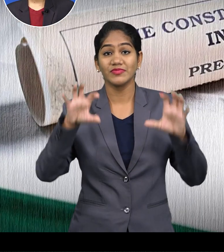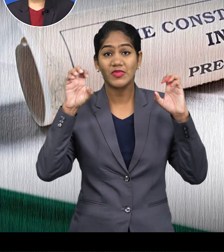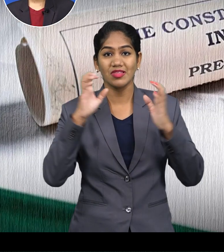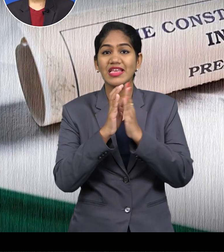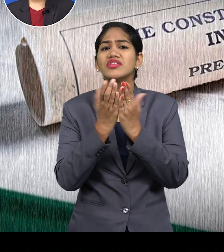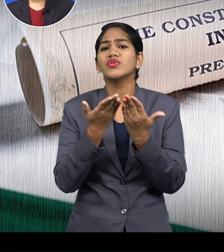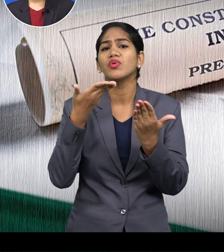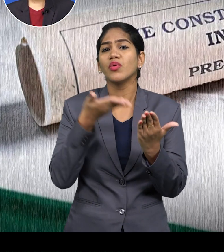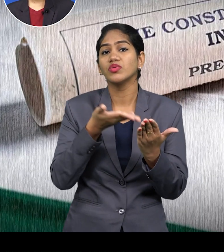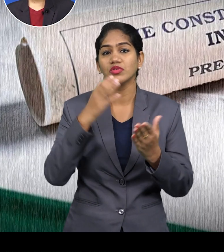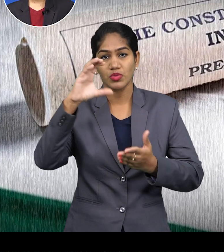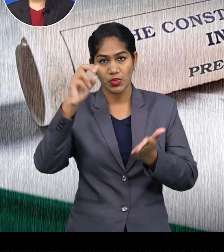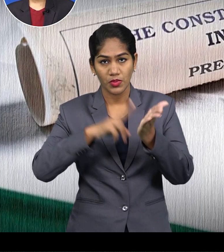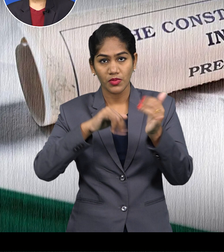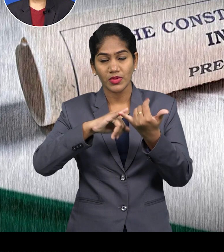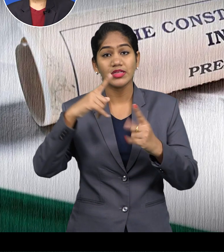Constitution.